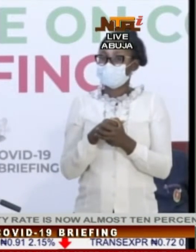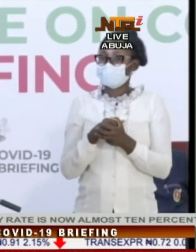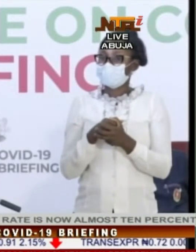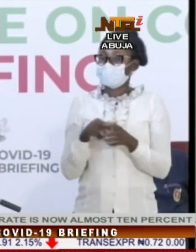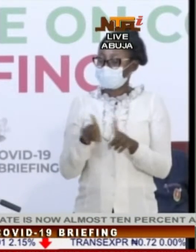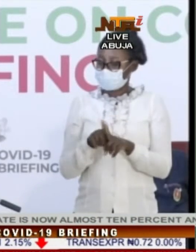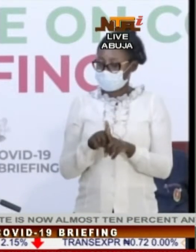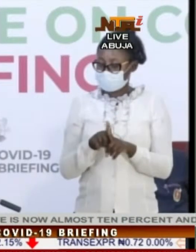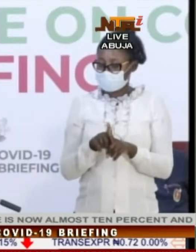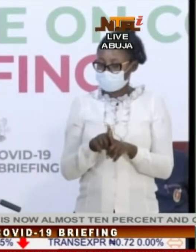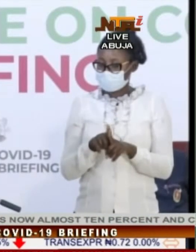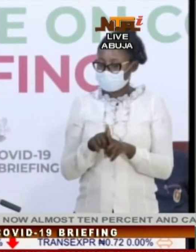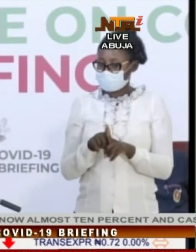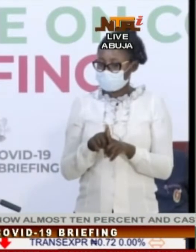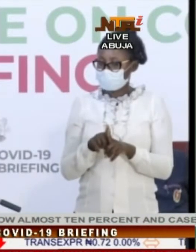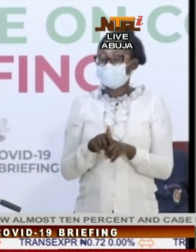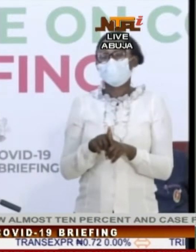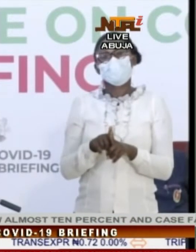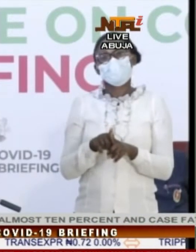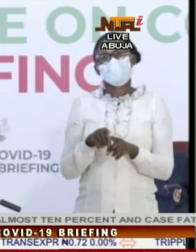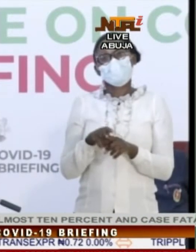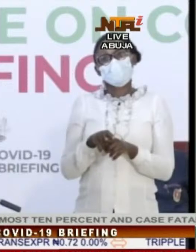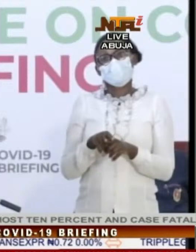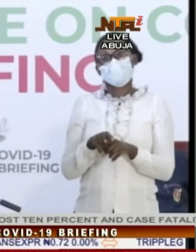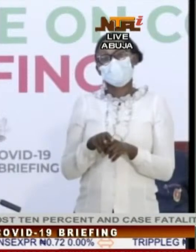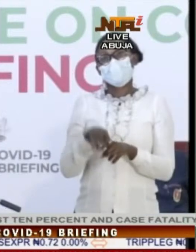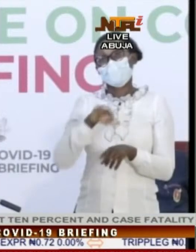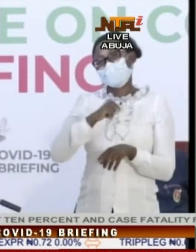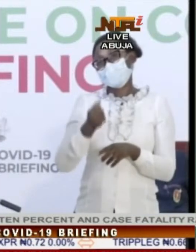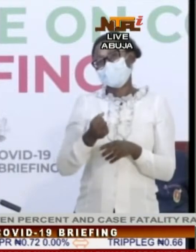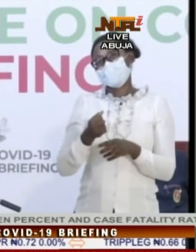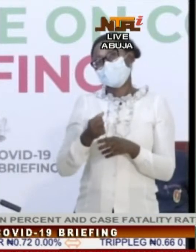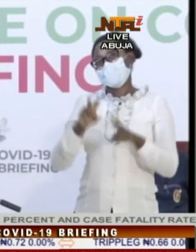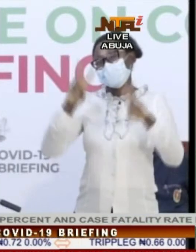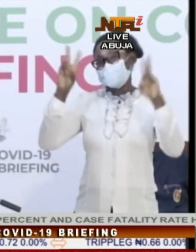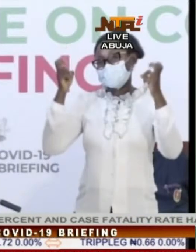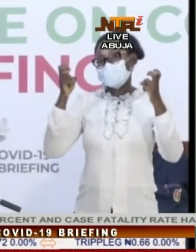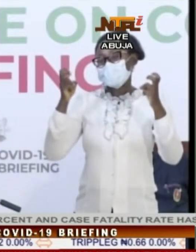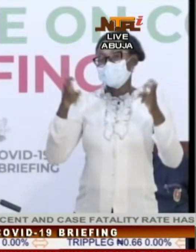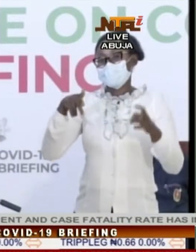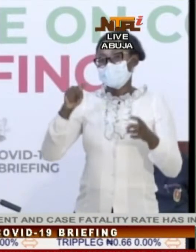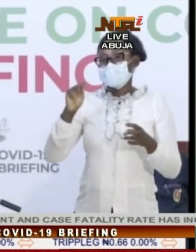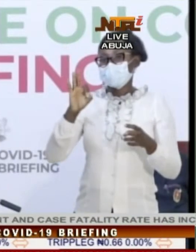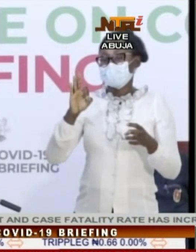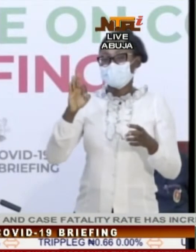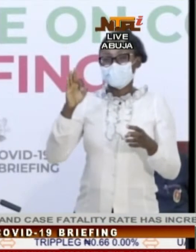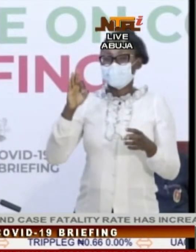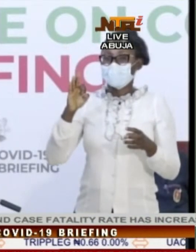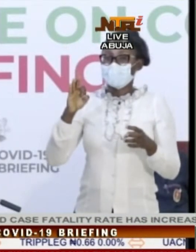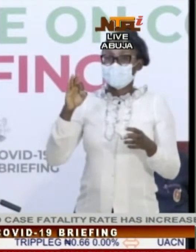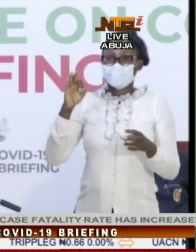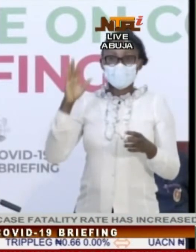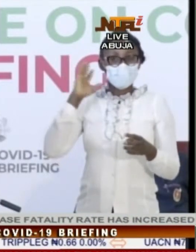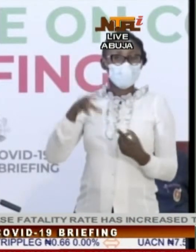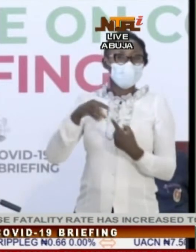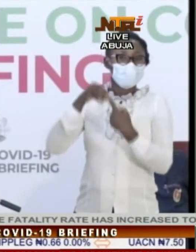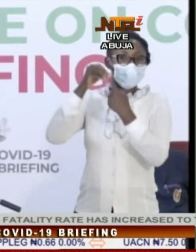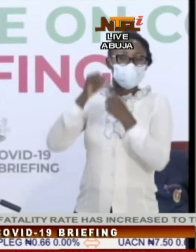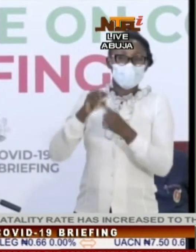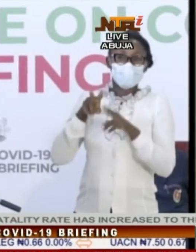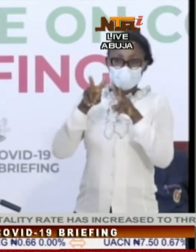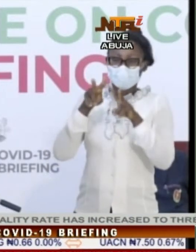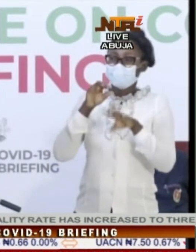So, in terms of other issues, the PTF will specifically like to note